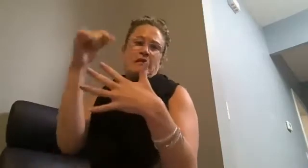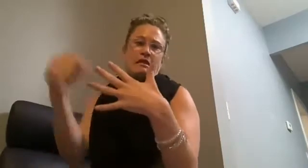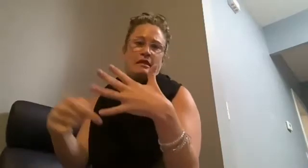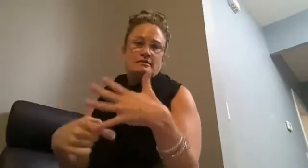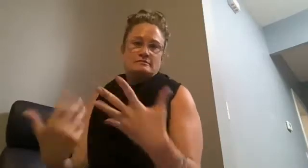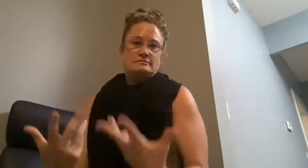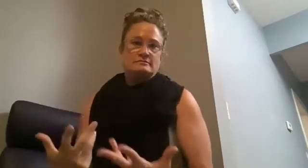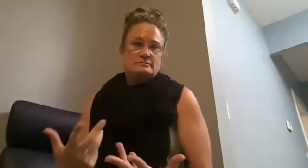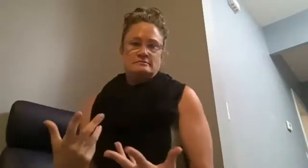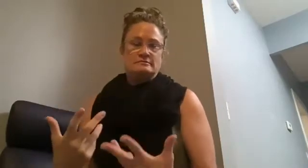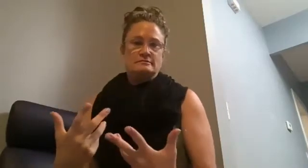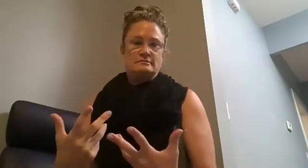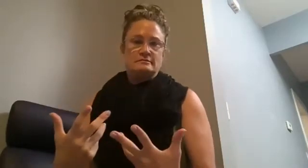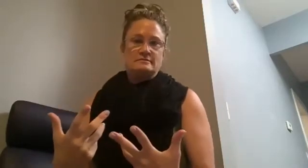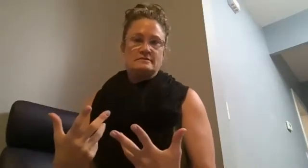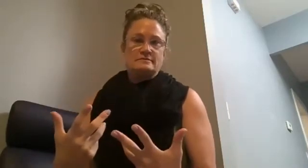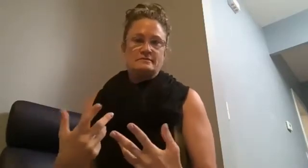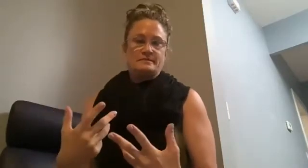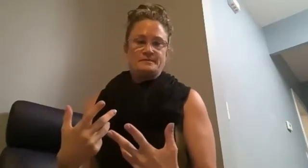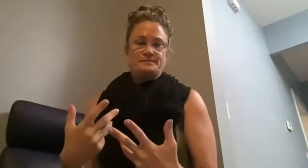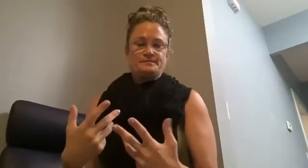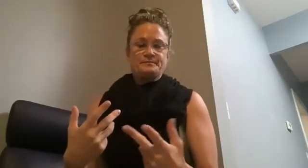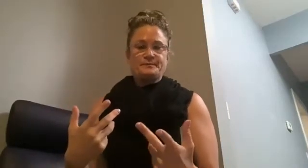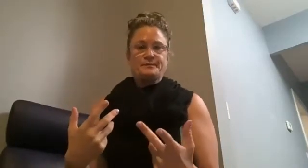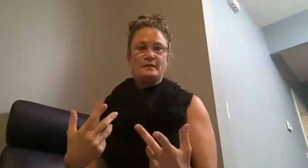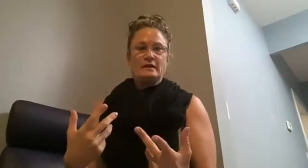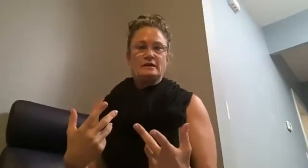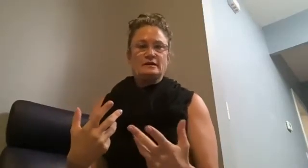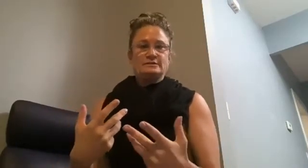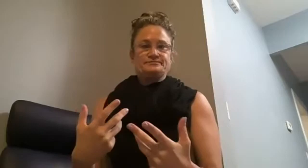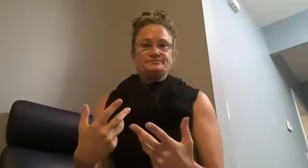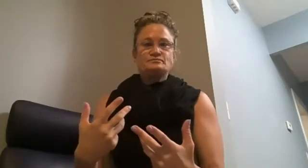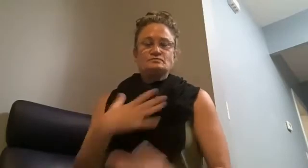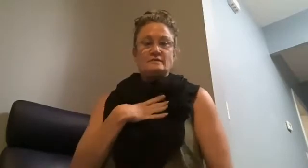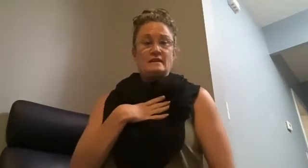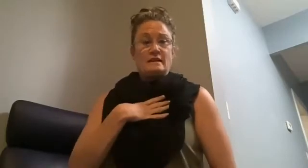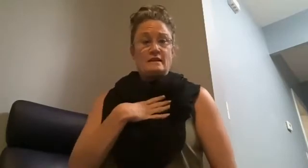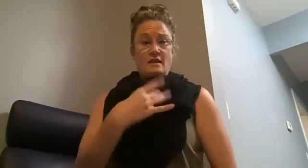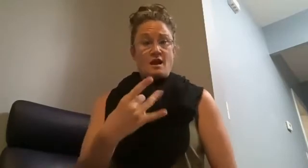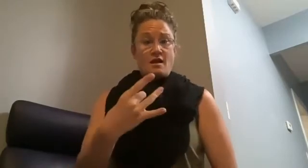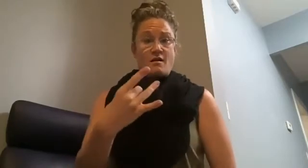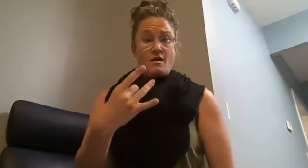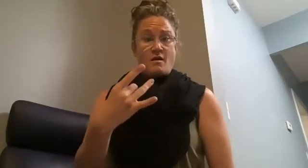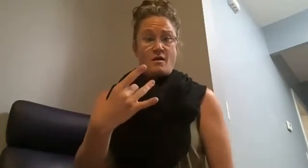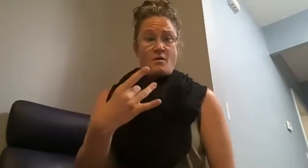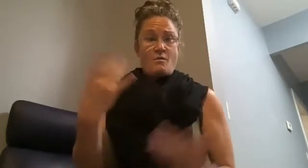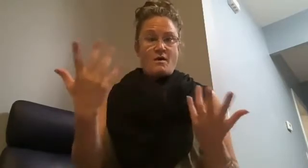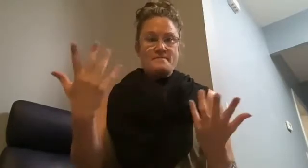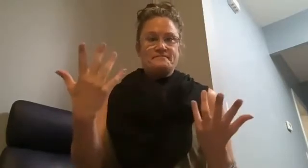hearsay coming from a newcomer. But what they said they liked is this whole kind of being online